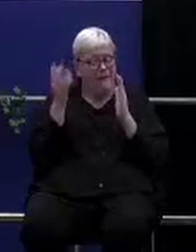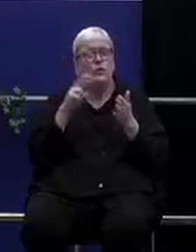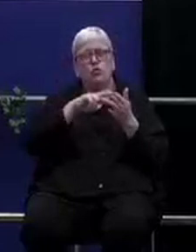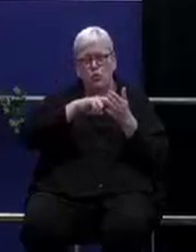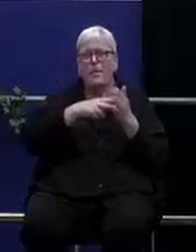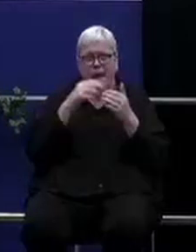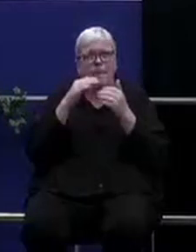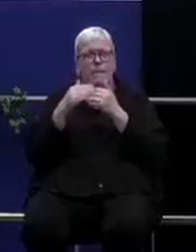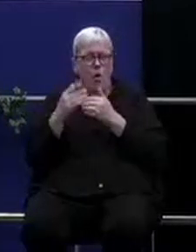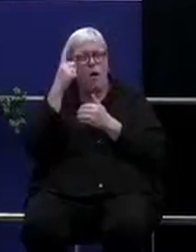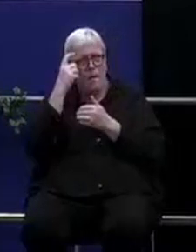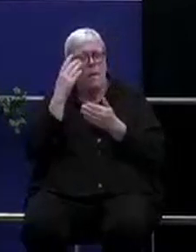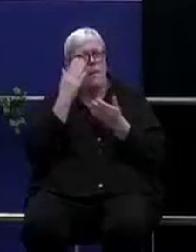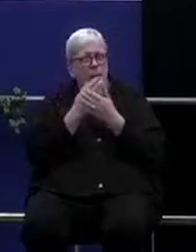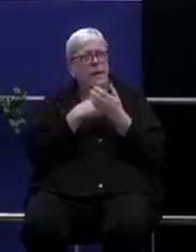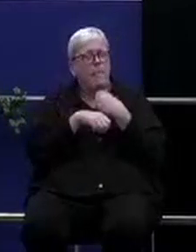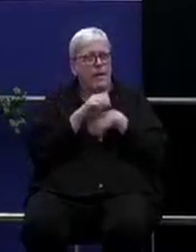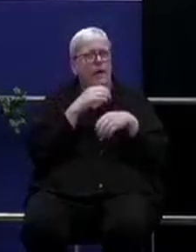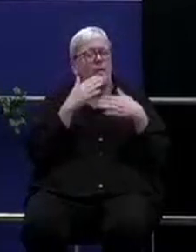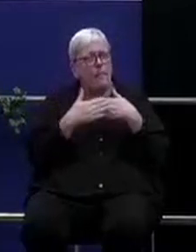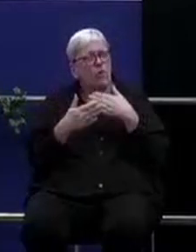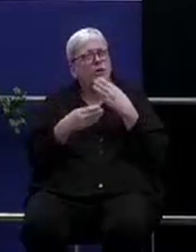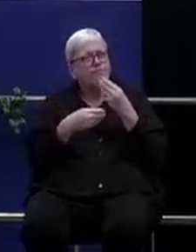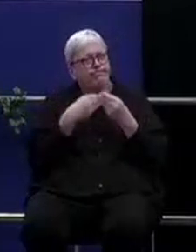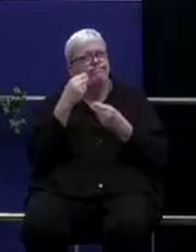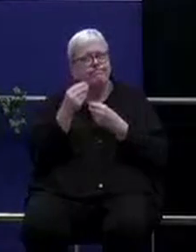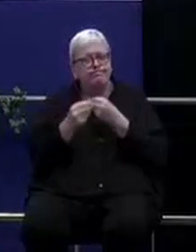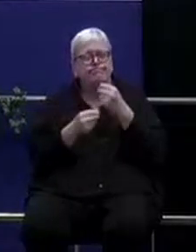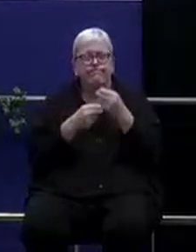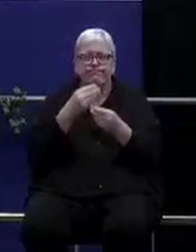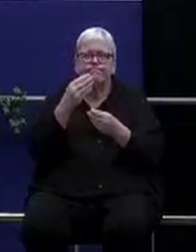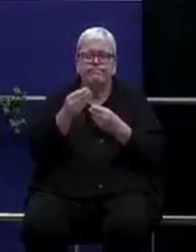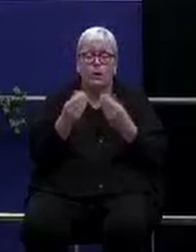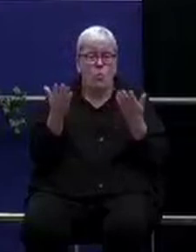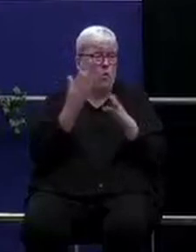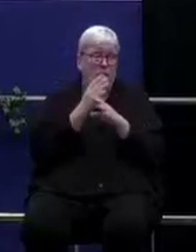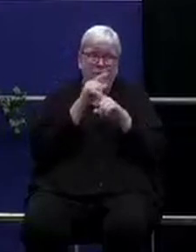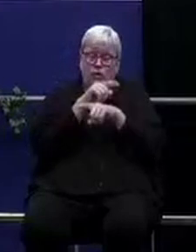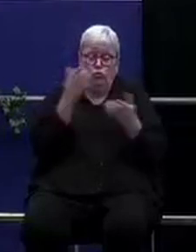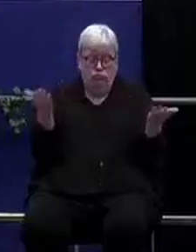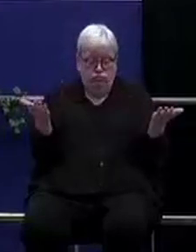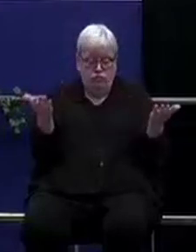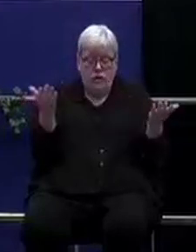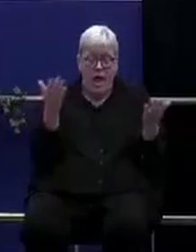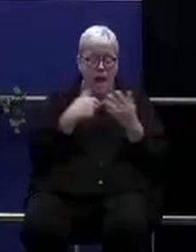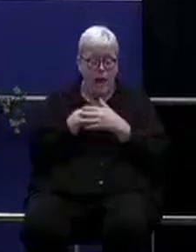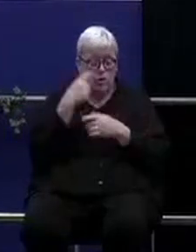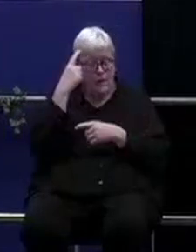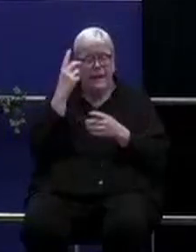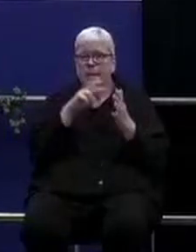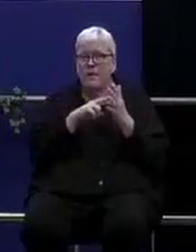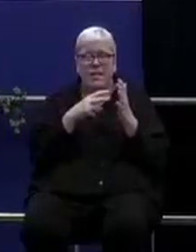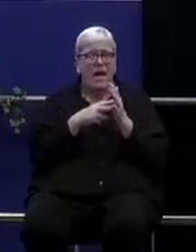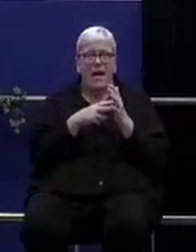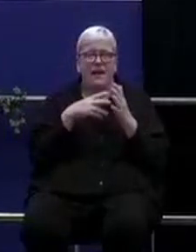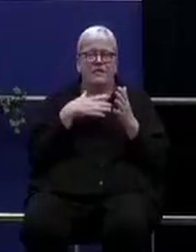more, it's probably easier to adjust. But I think you have to do whatever works for you. And I don't particularly like to plan, because I worry